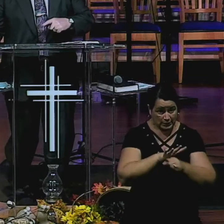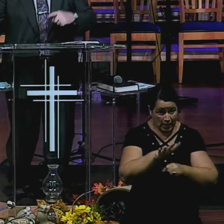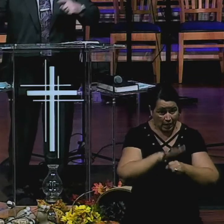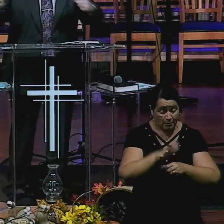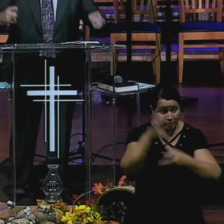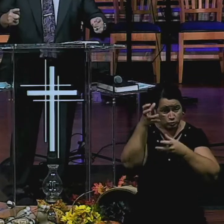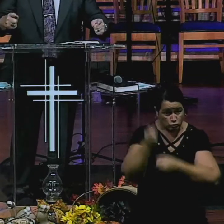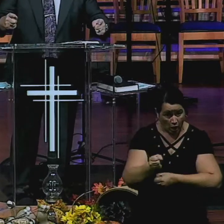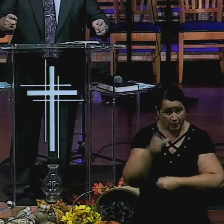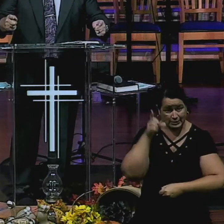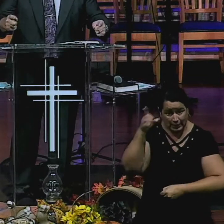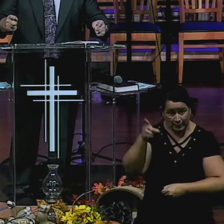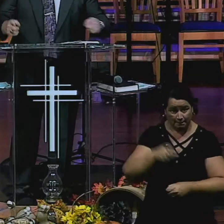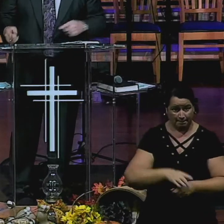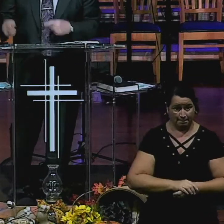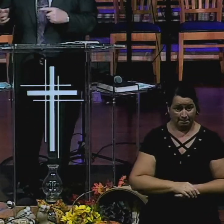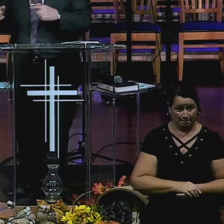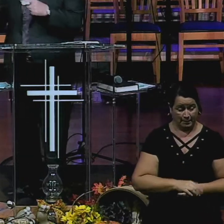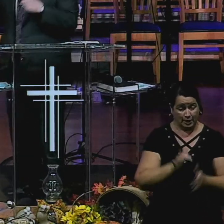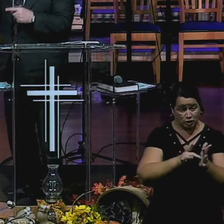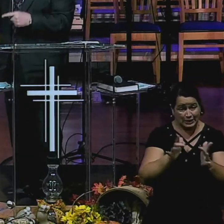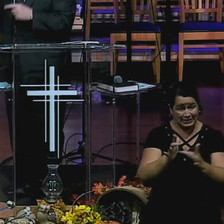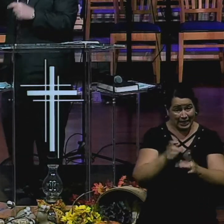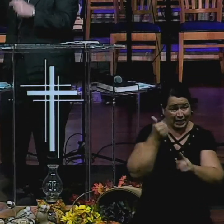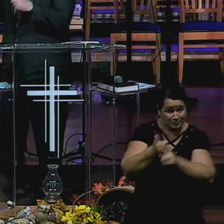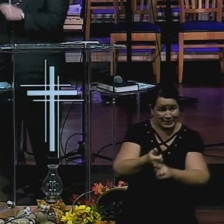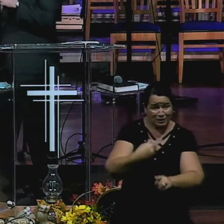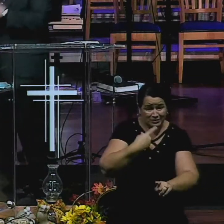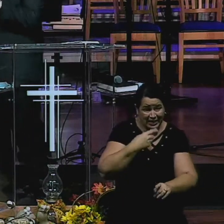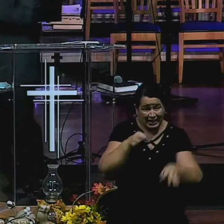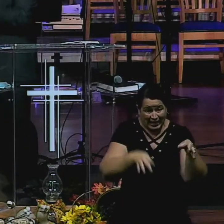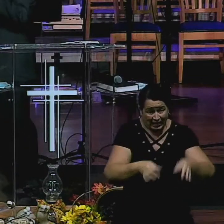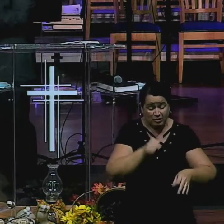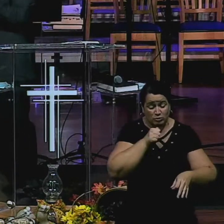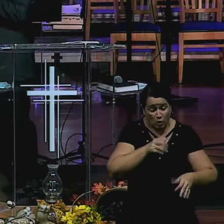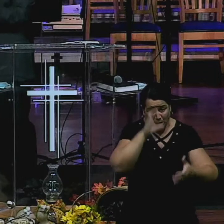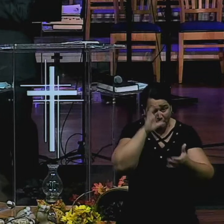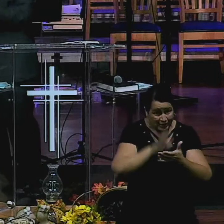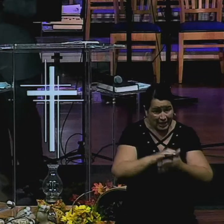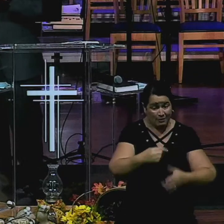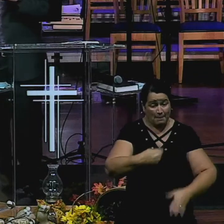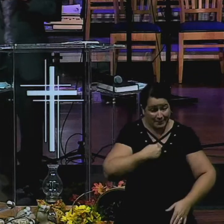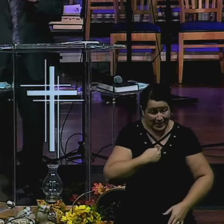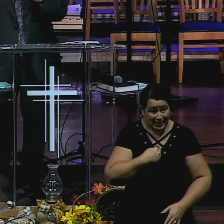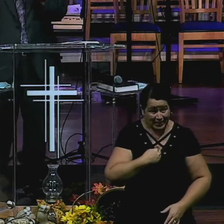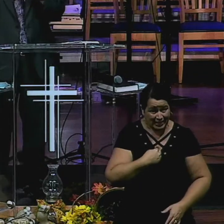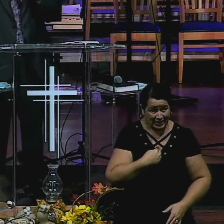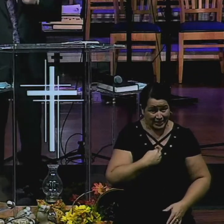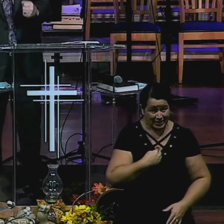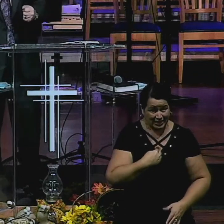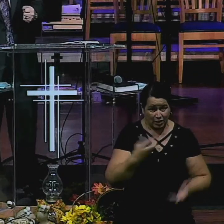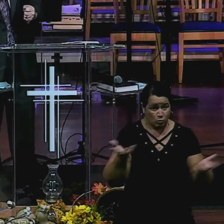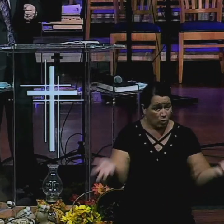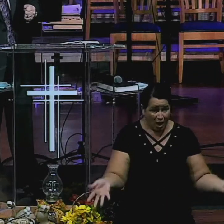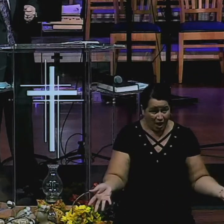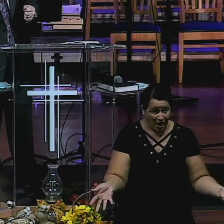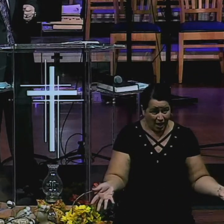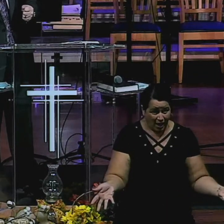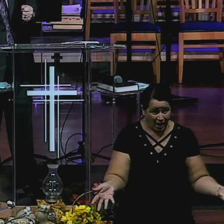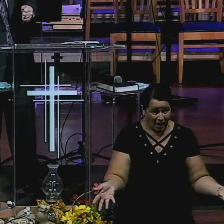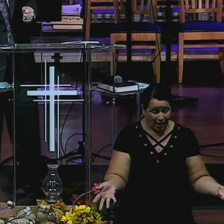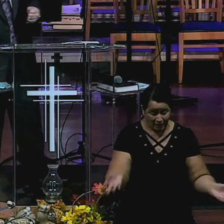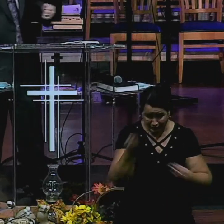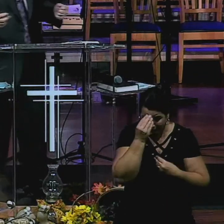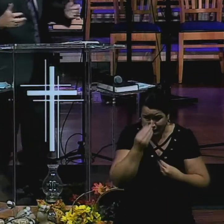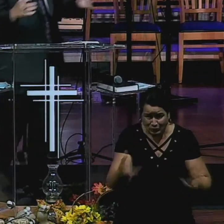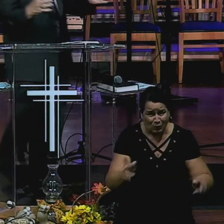their trust in him. Jesus himself said, if you do not believe in me, he said this to his own people. He